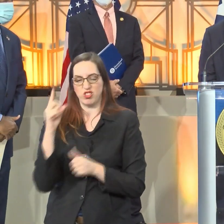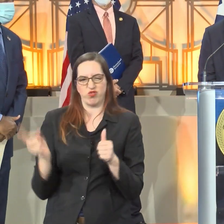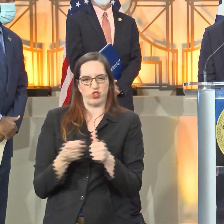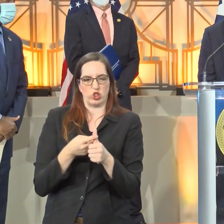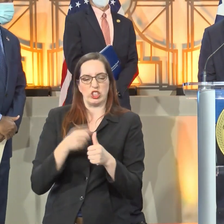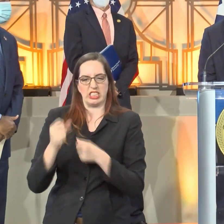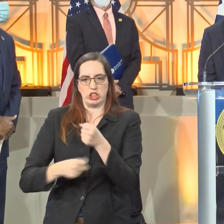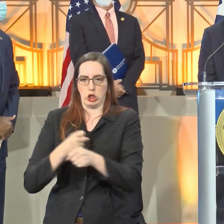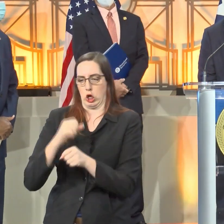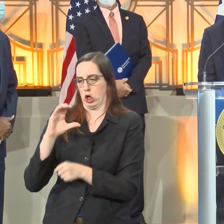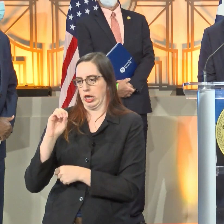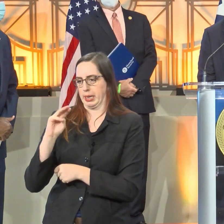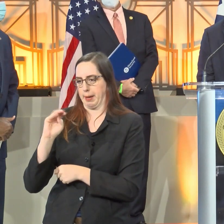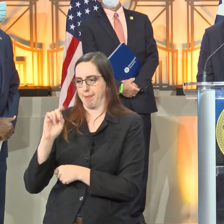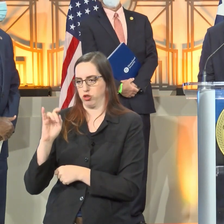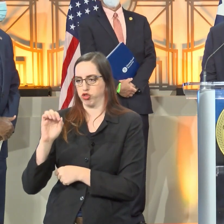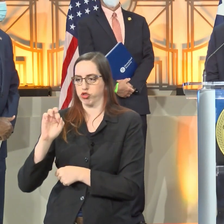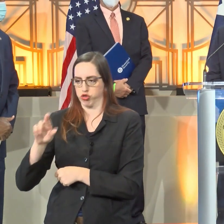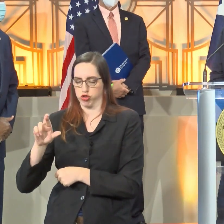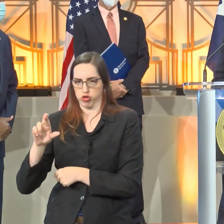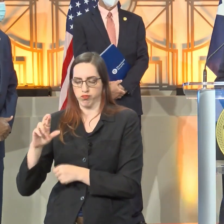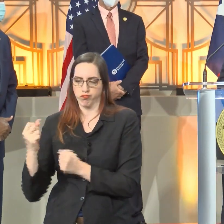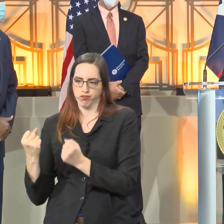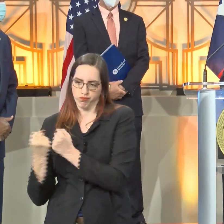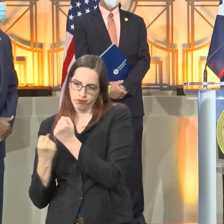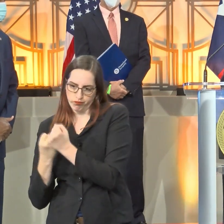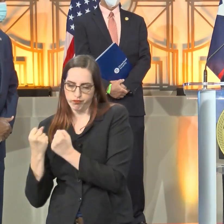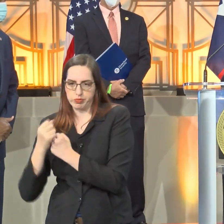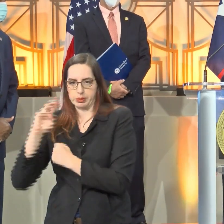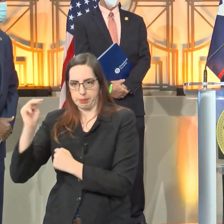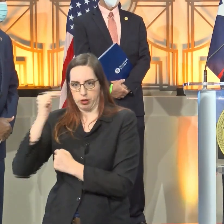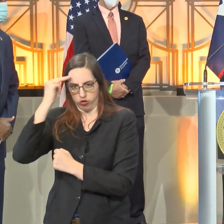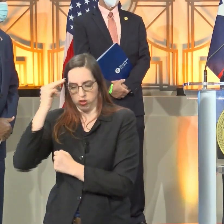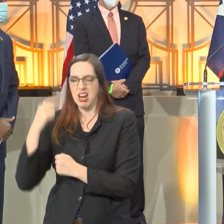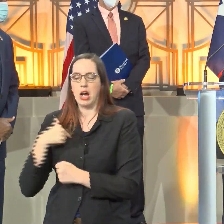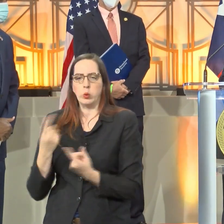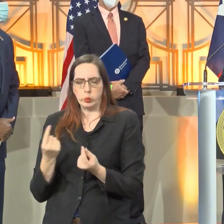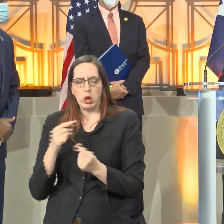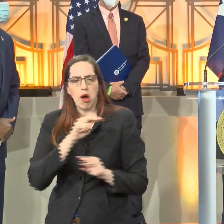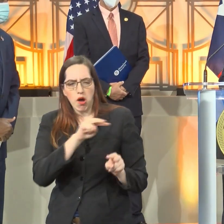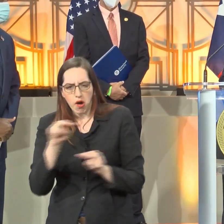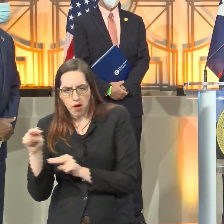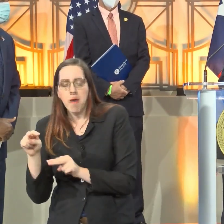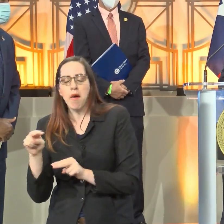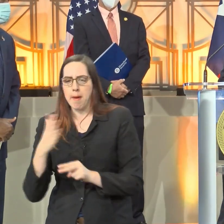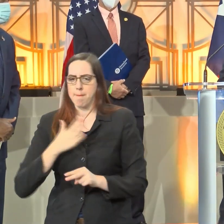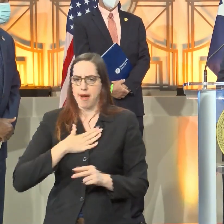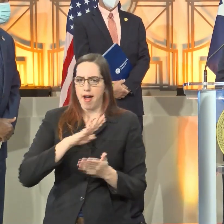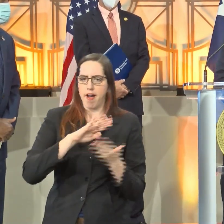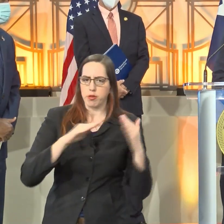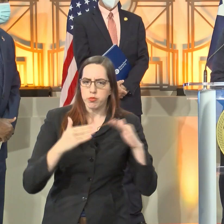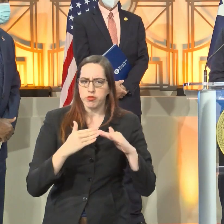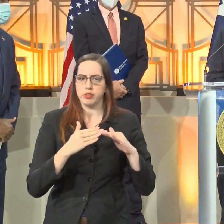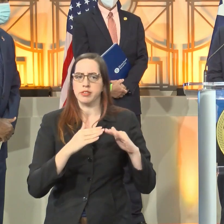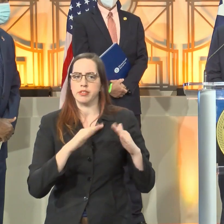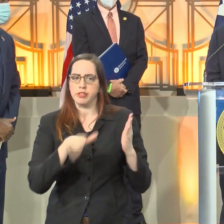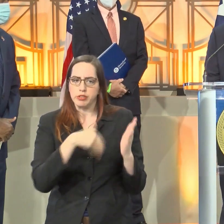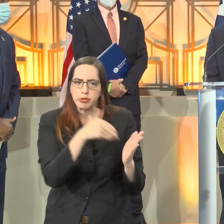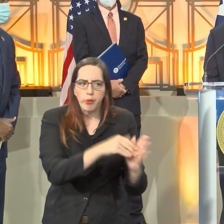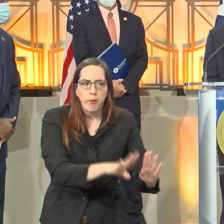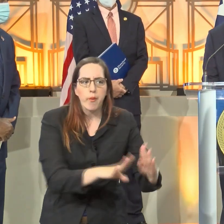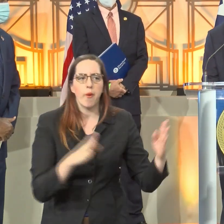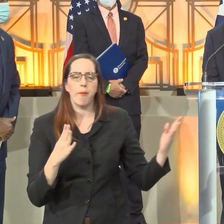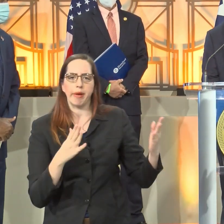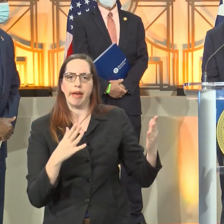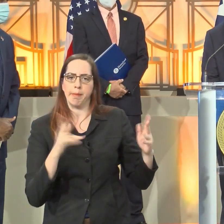Mayor, I followed the city's example in working to open up my community centers and extend them